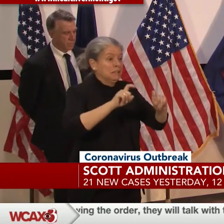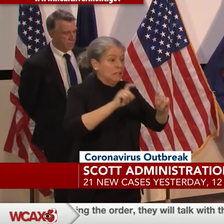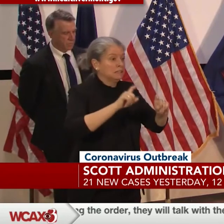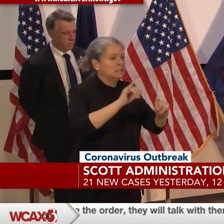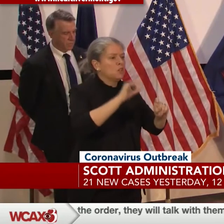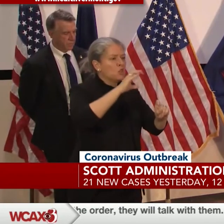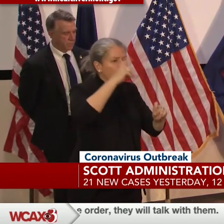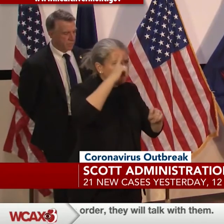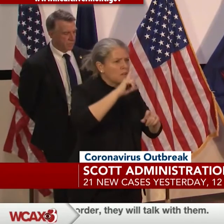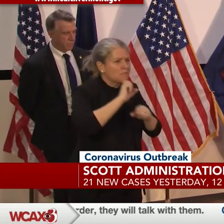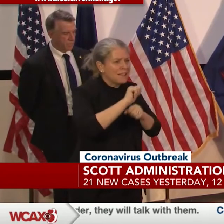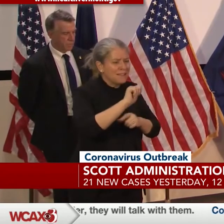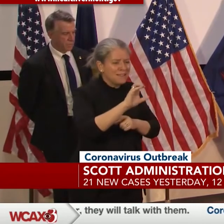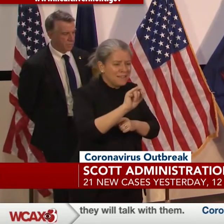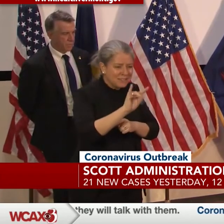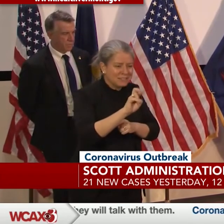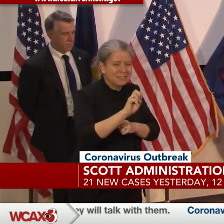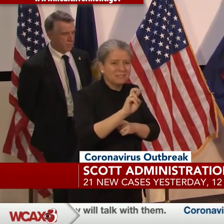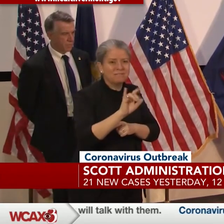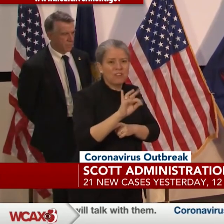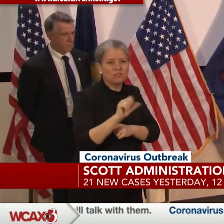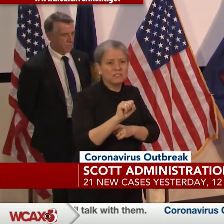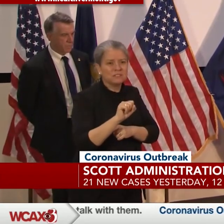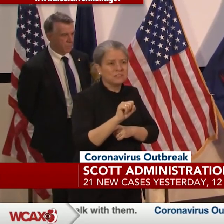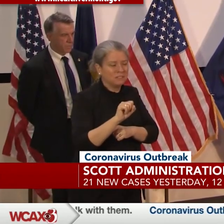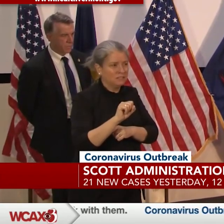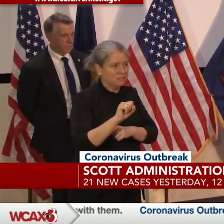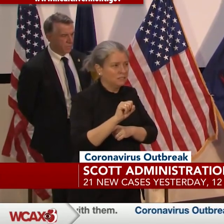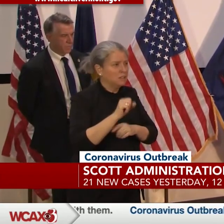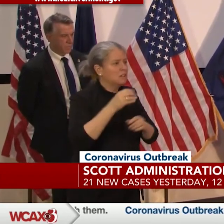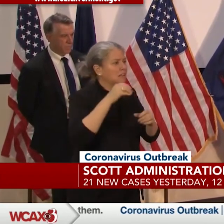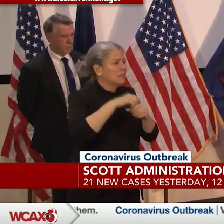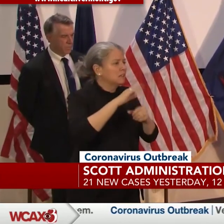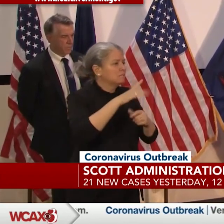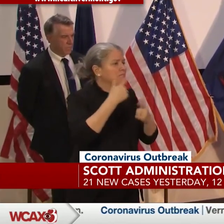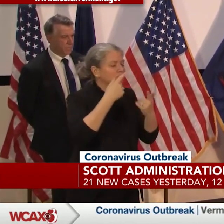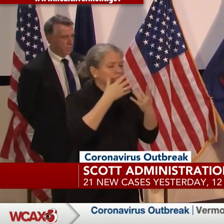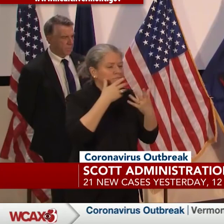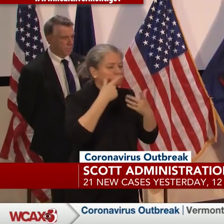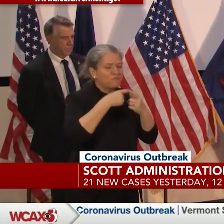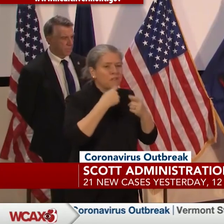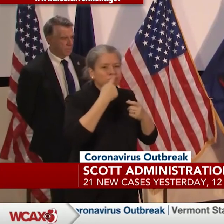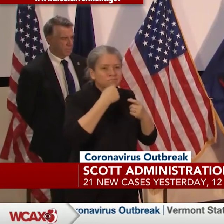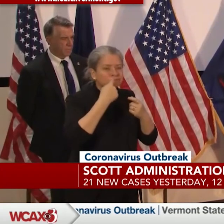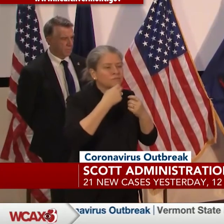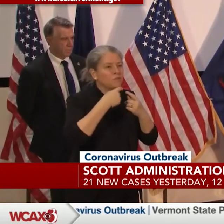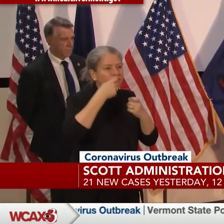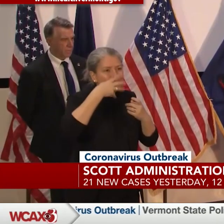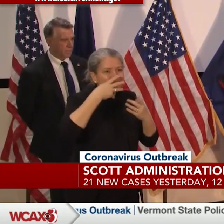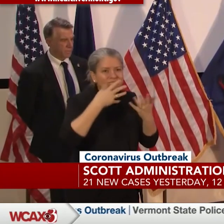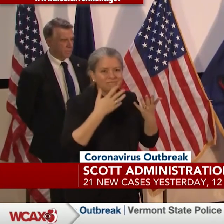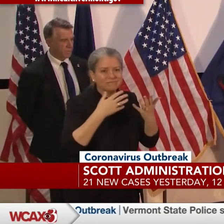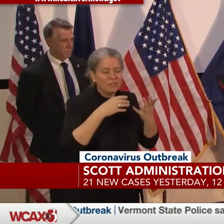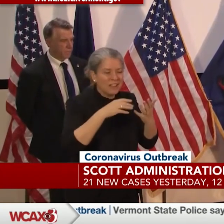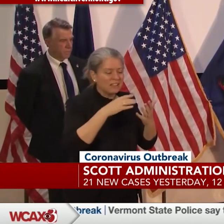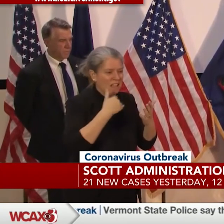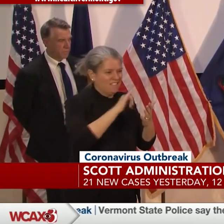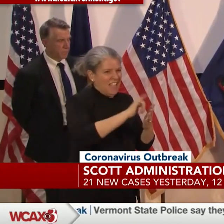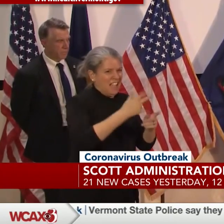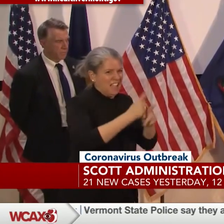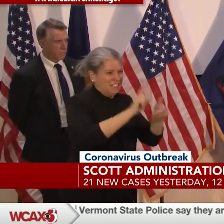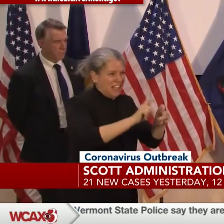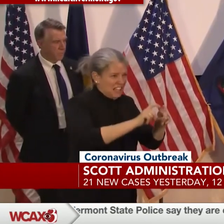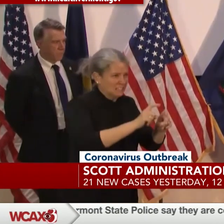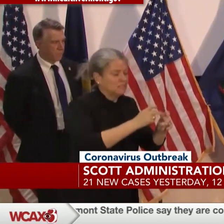the active virus in a secretion And then there's the test that's looking at